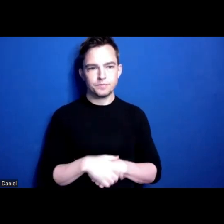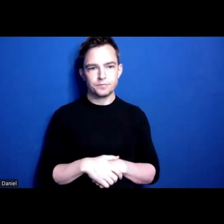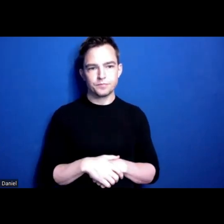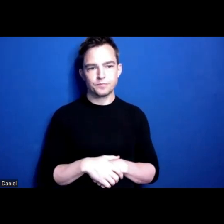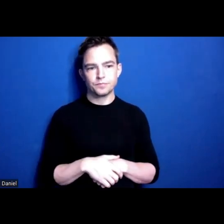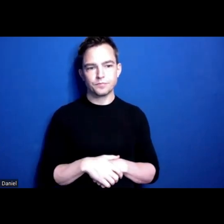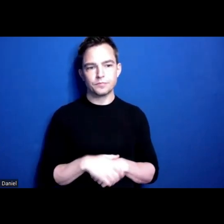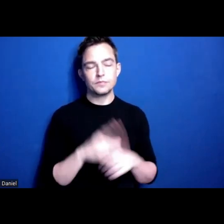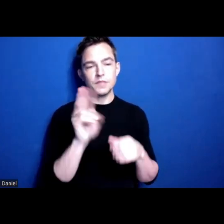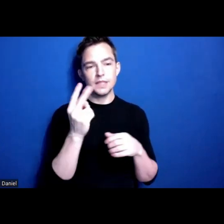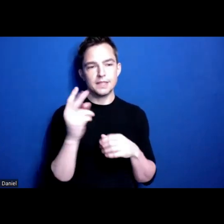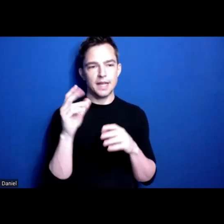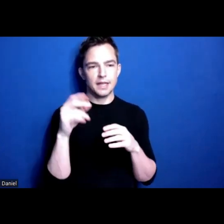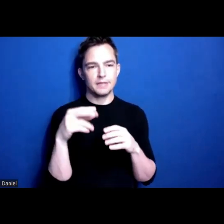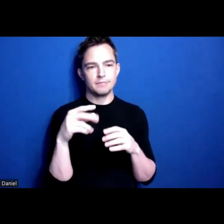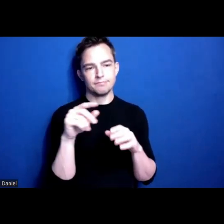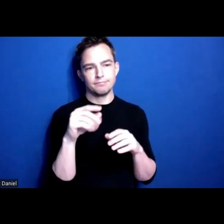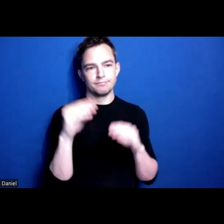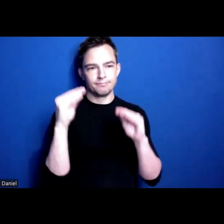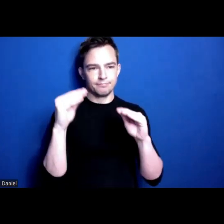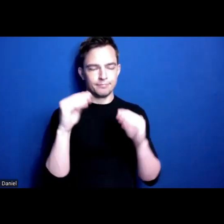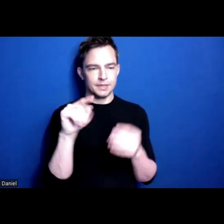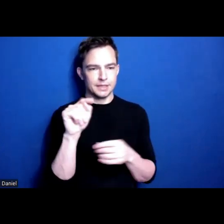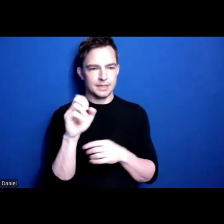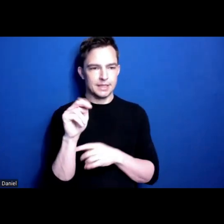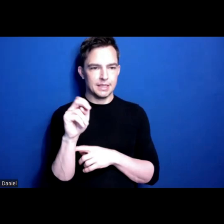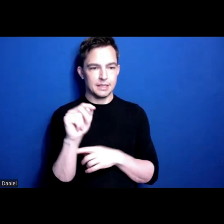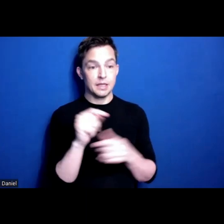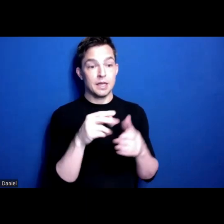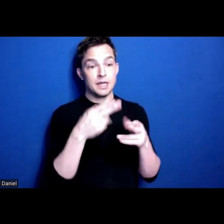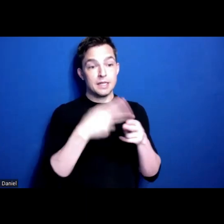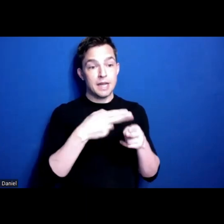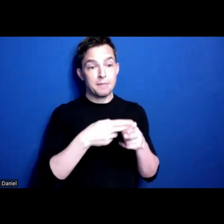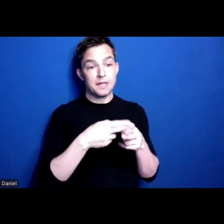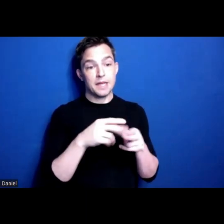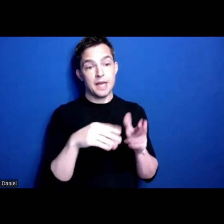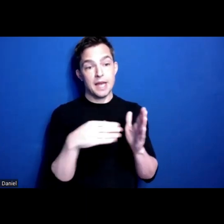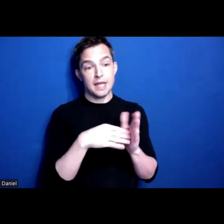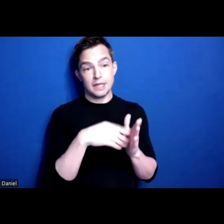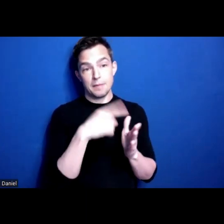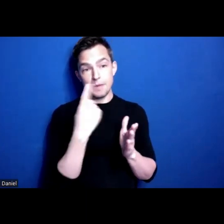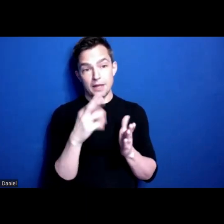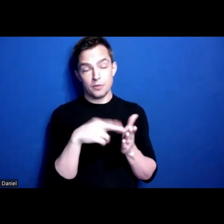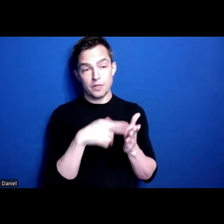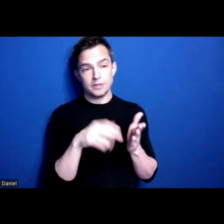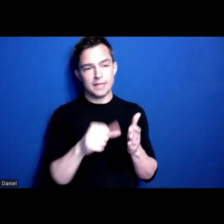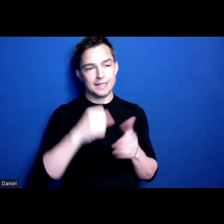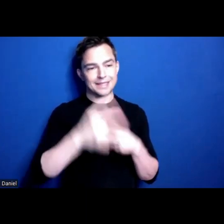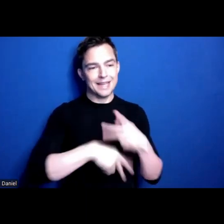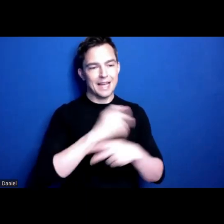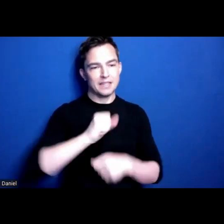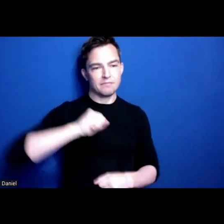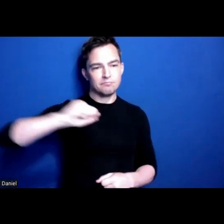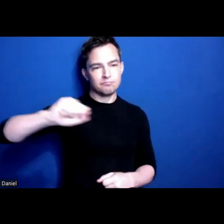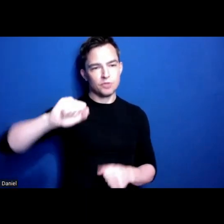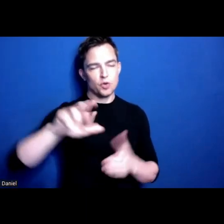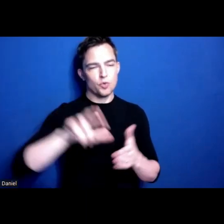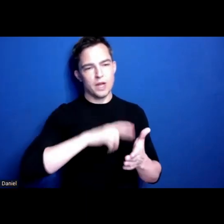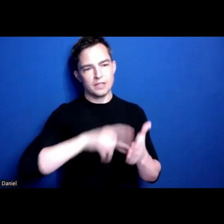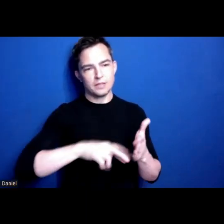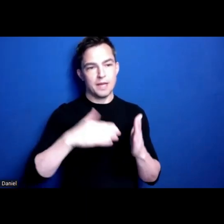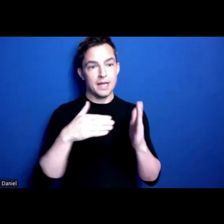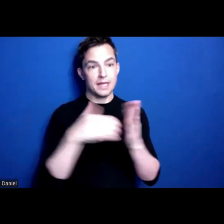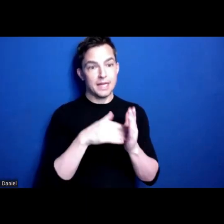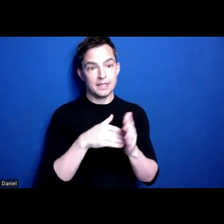The second tenet was that naming anti-Black racism is a form of resistance against dominant and